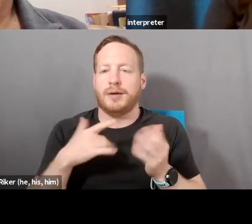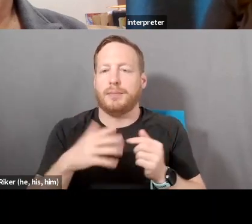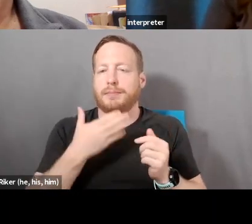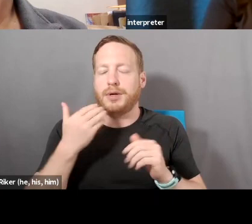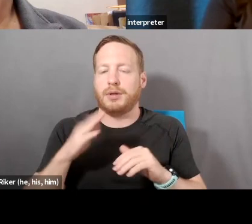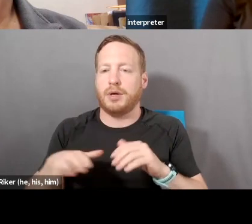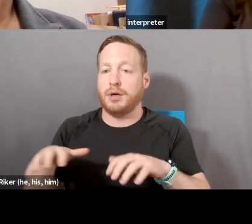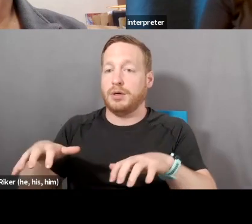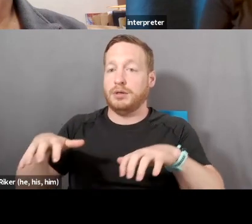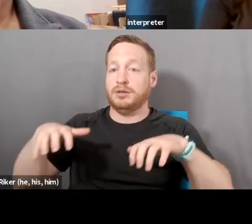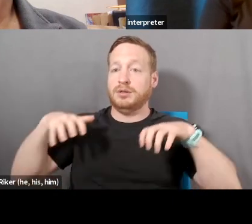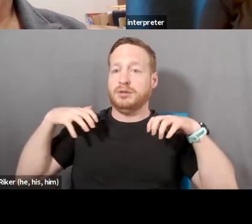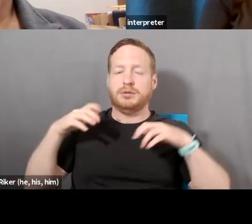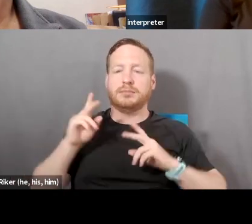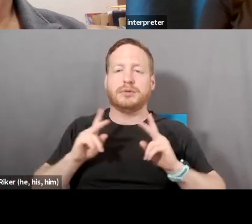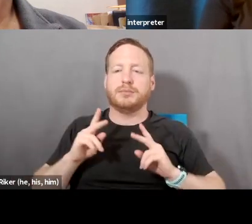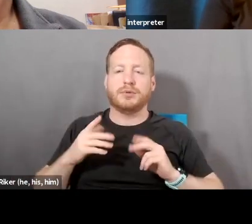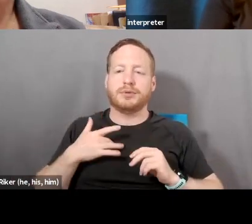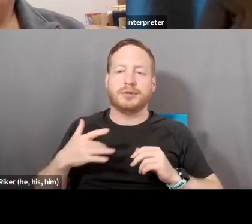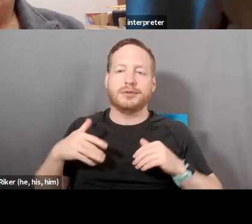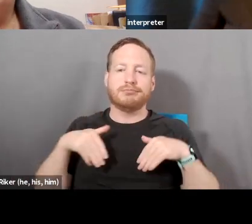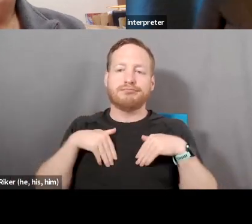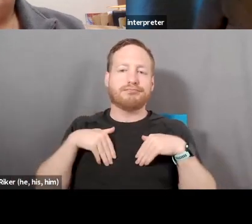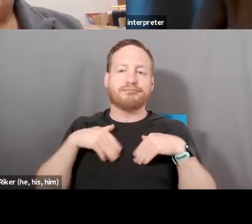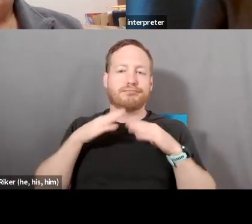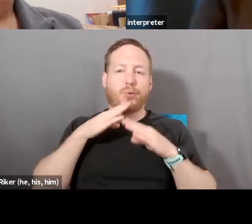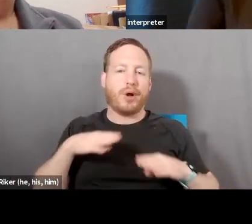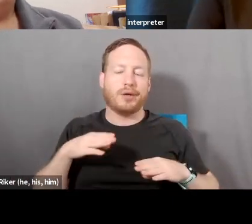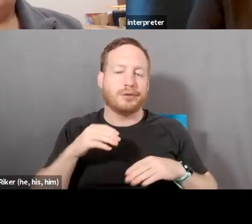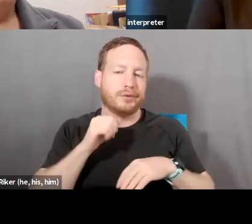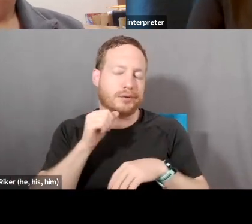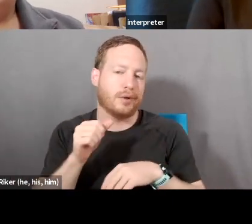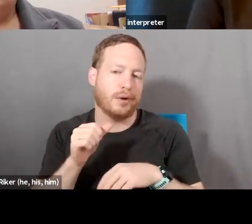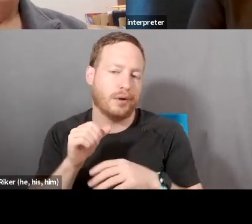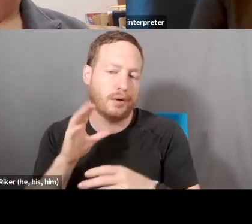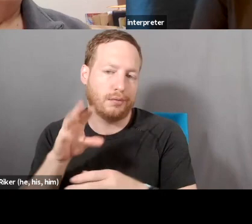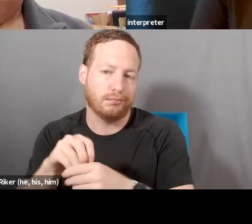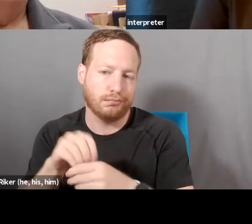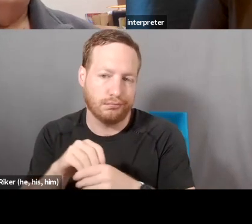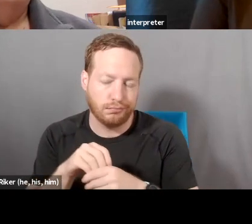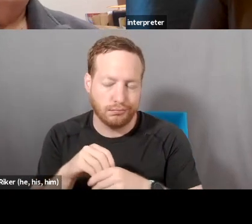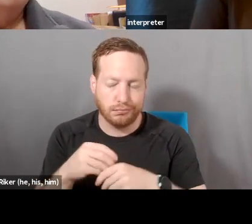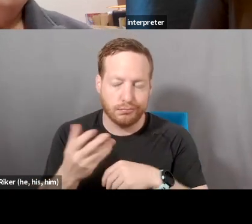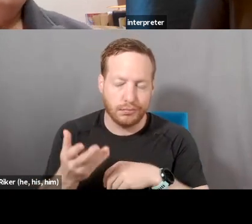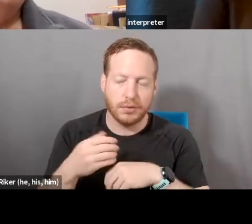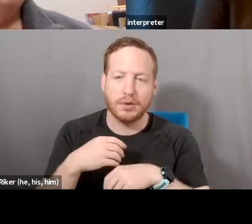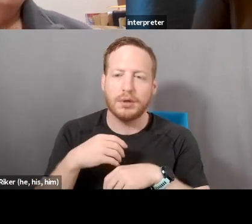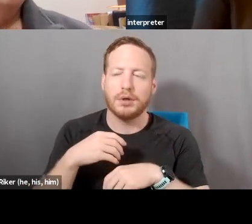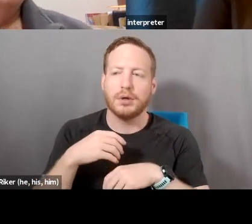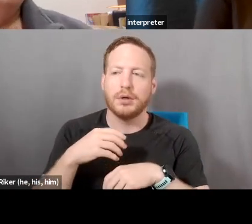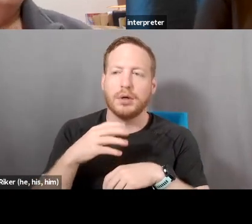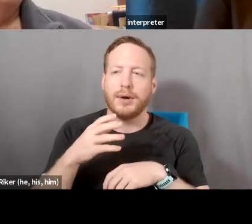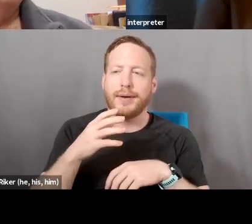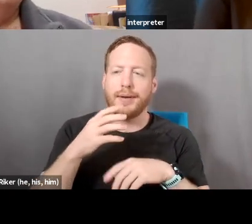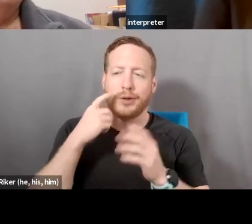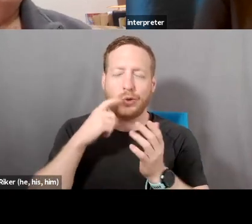more ideas. That would be better than having like a full auditorium of people, because people might not be as willing to speak and